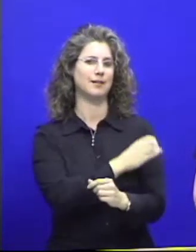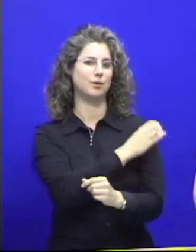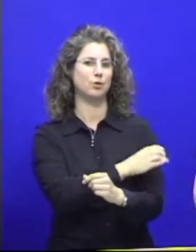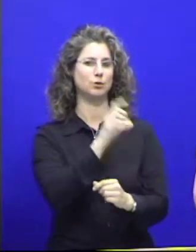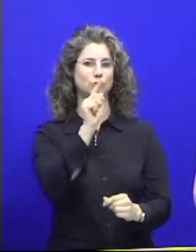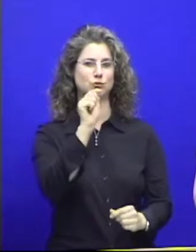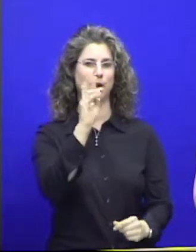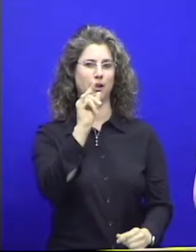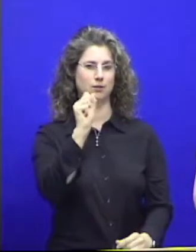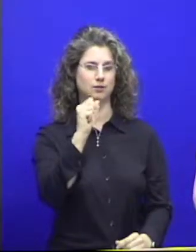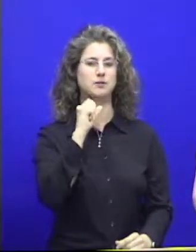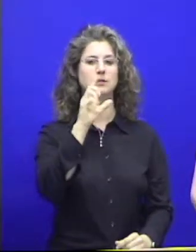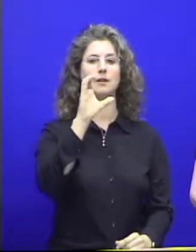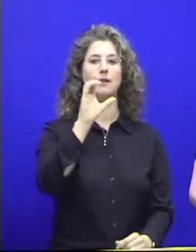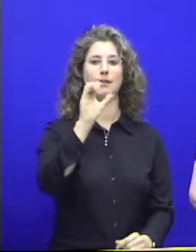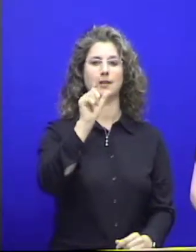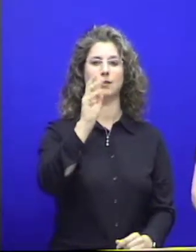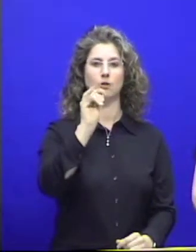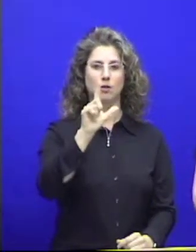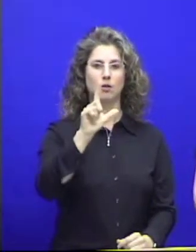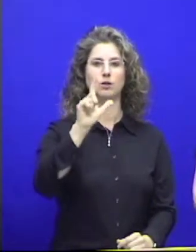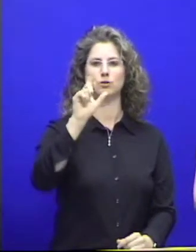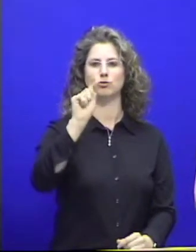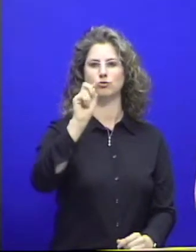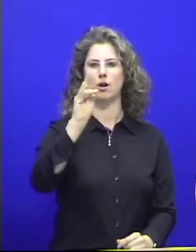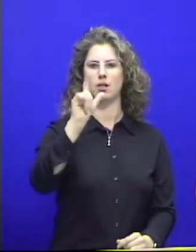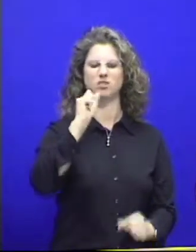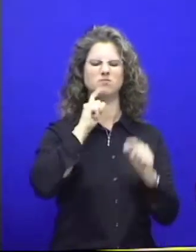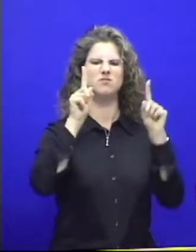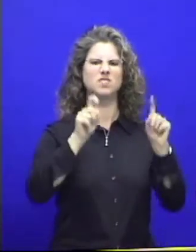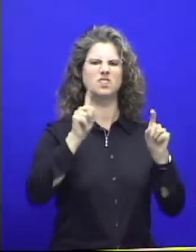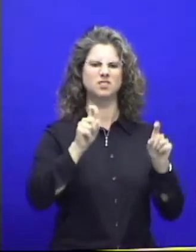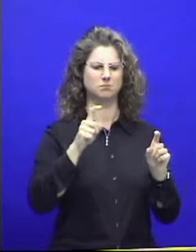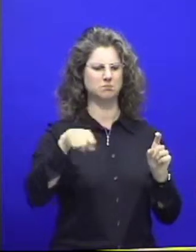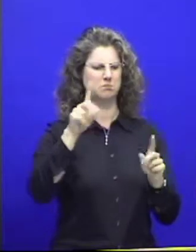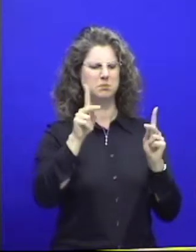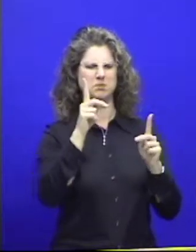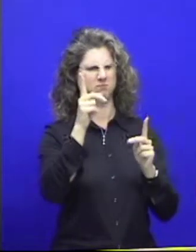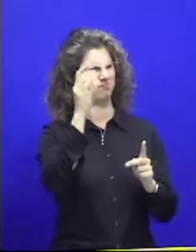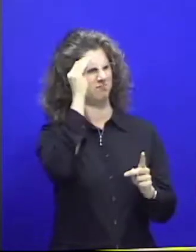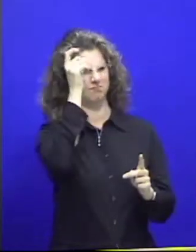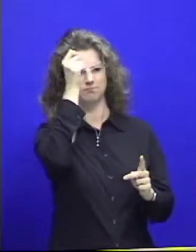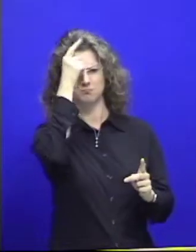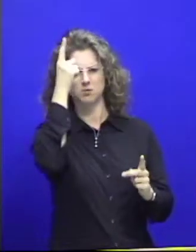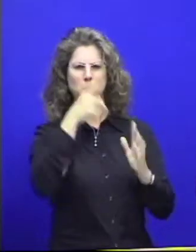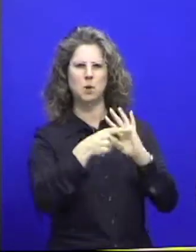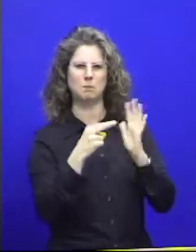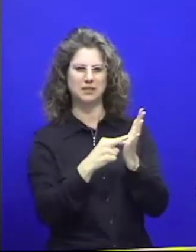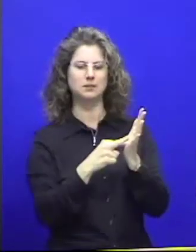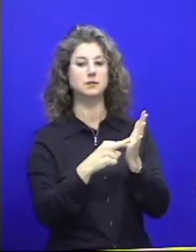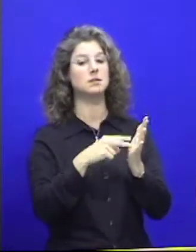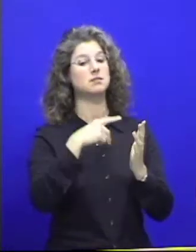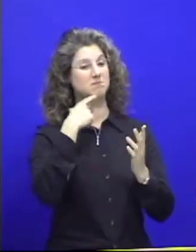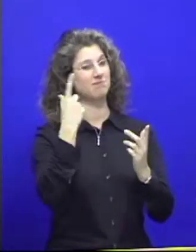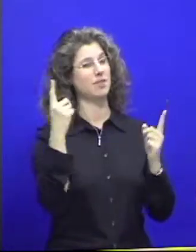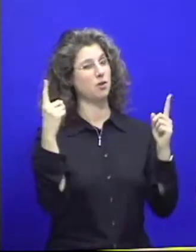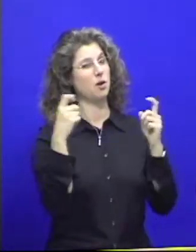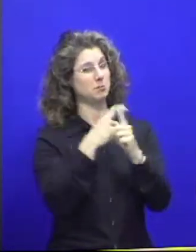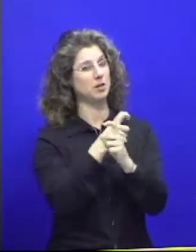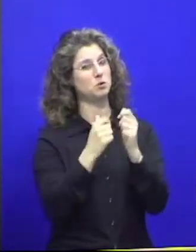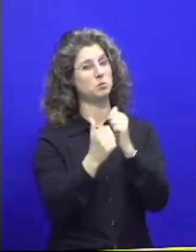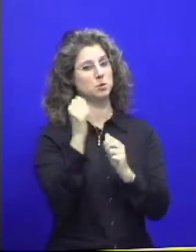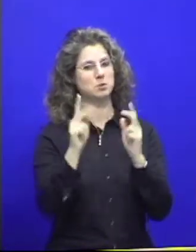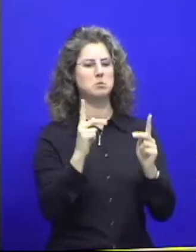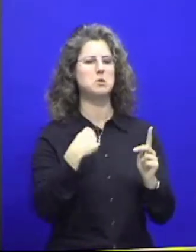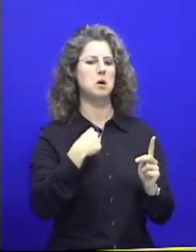trials. People don't really understand what clinical trials are. They're pretty much complicated to most people.